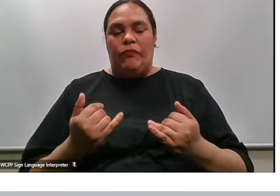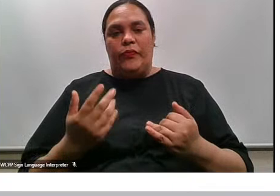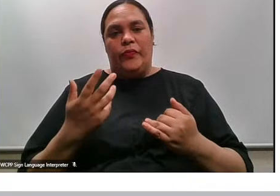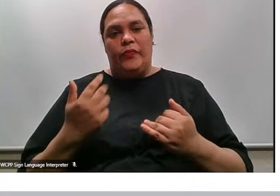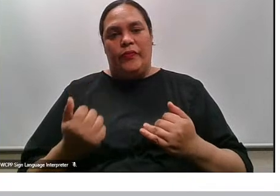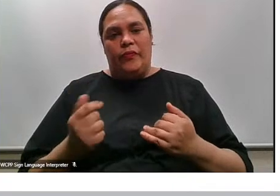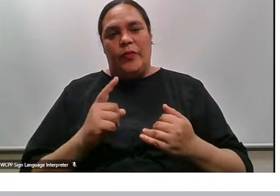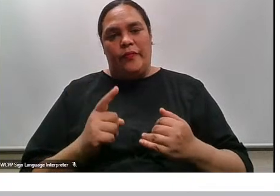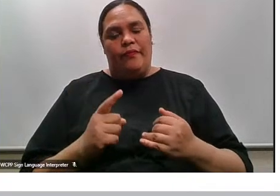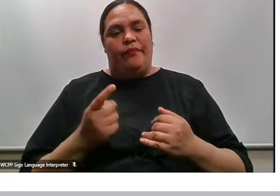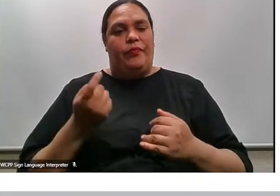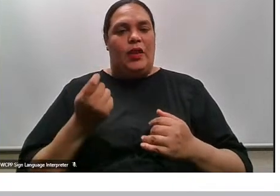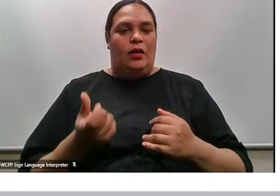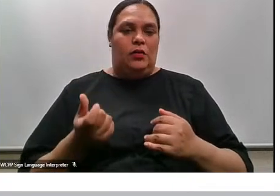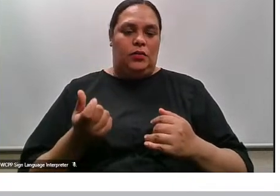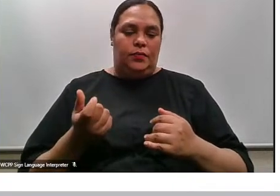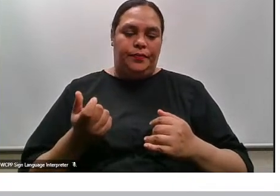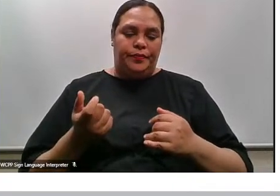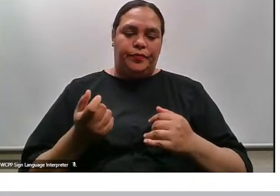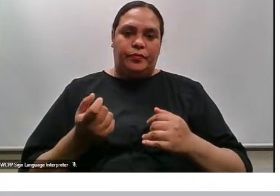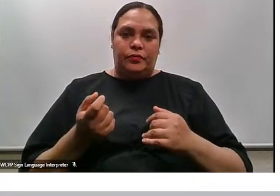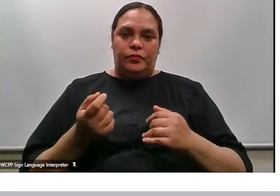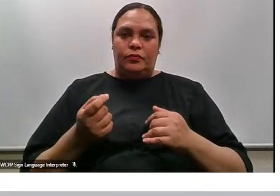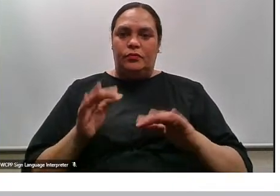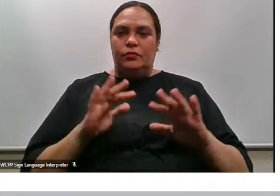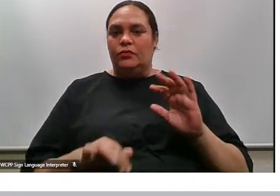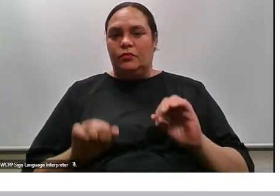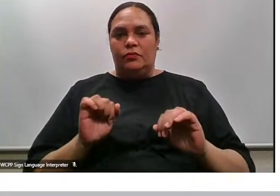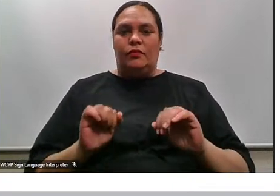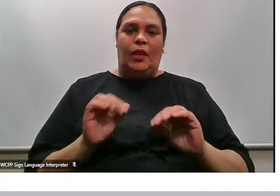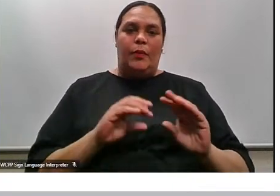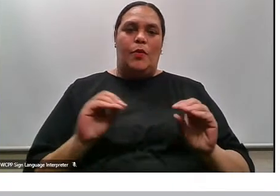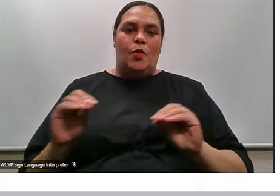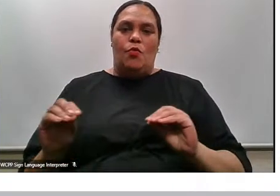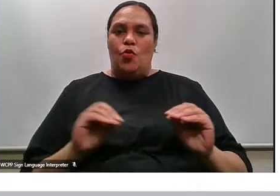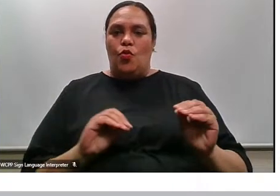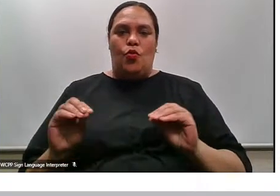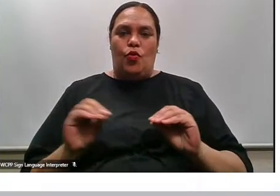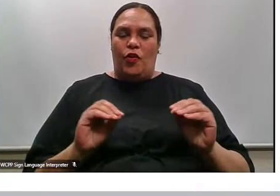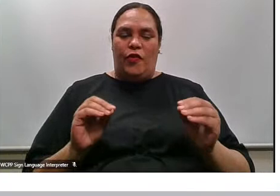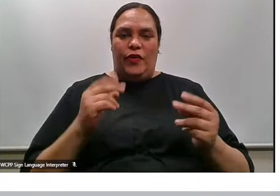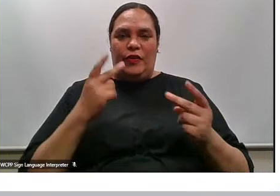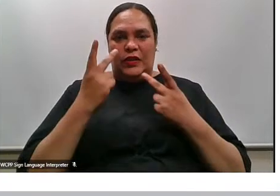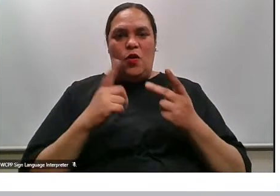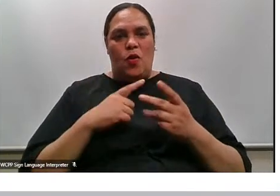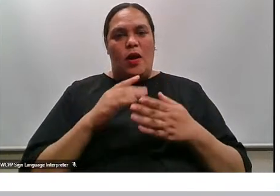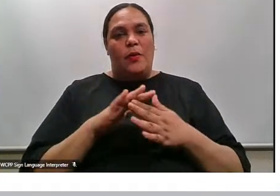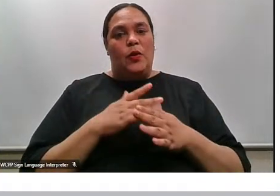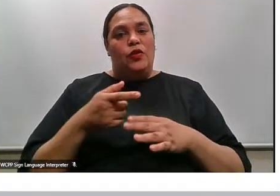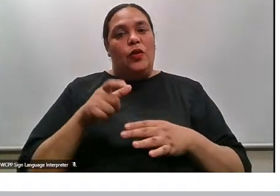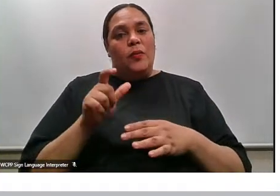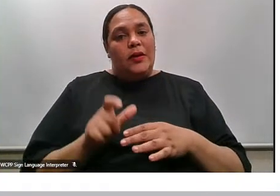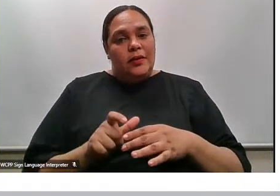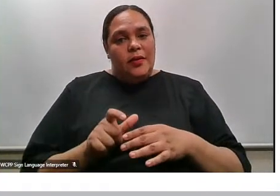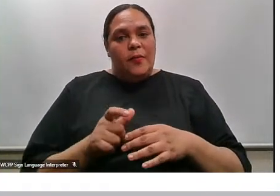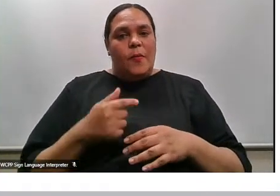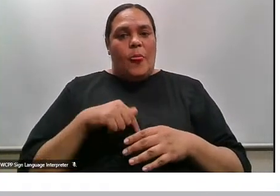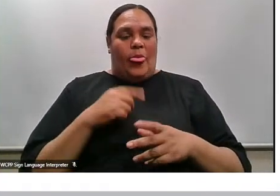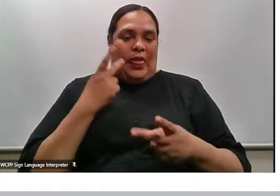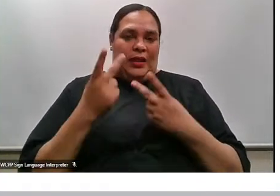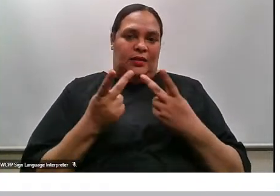been a little friction, people moving around, because, Chairperson, we have